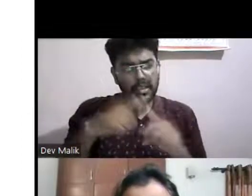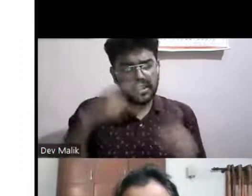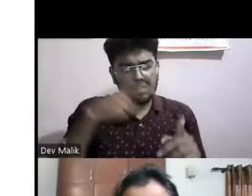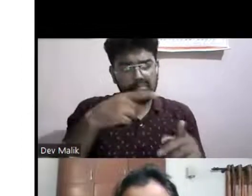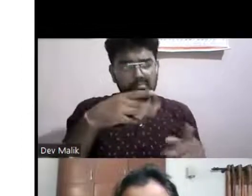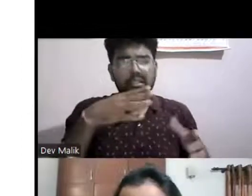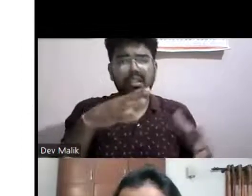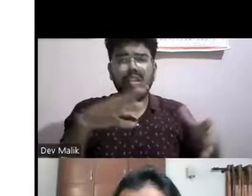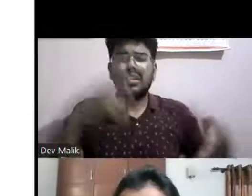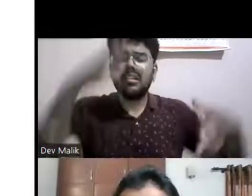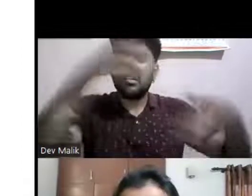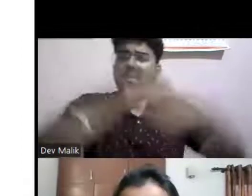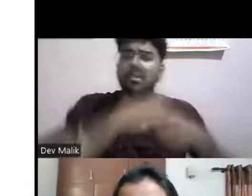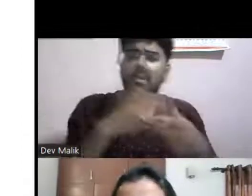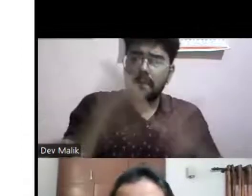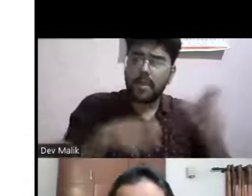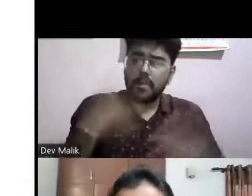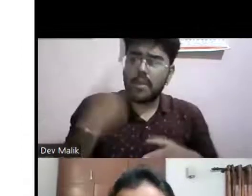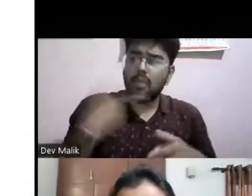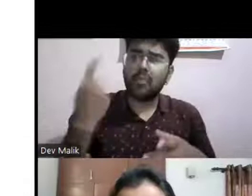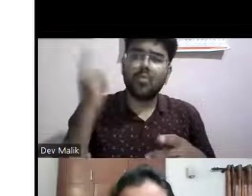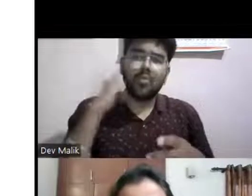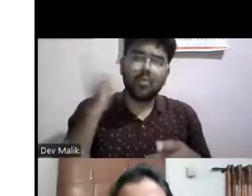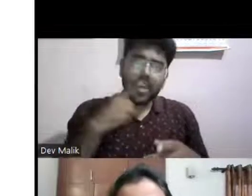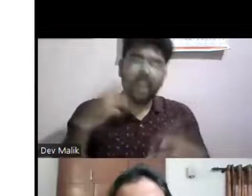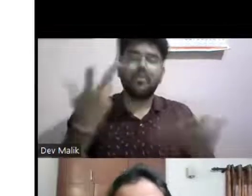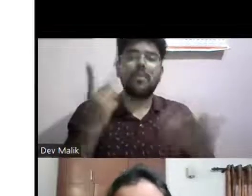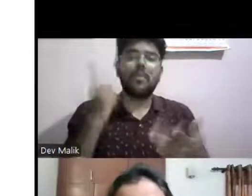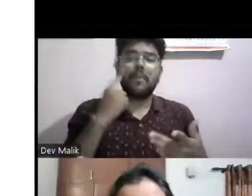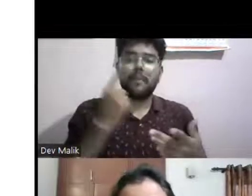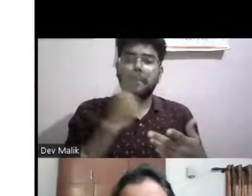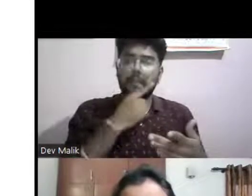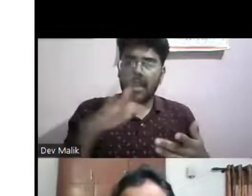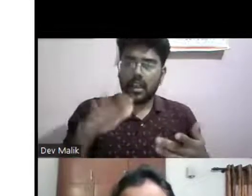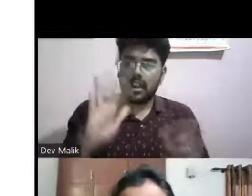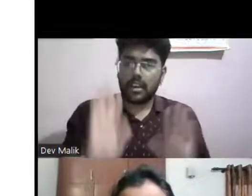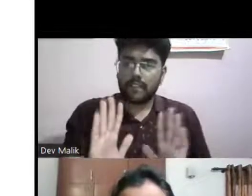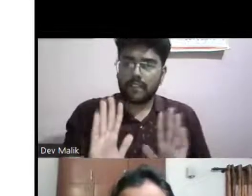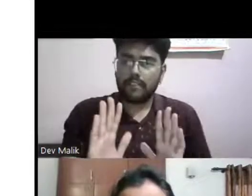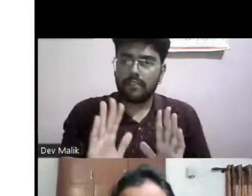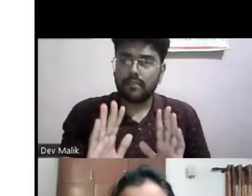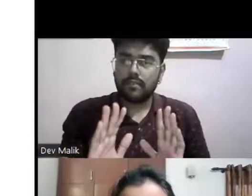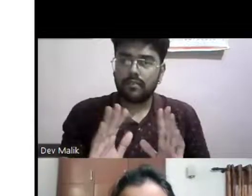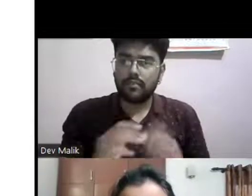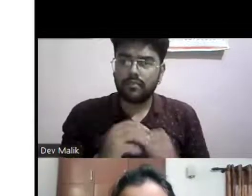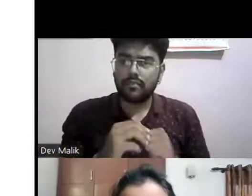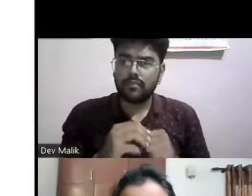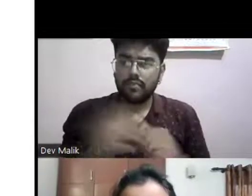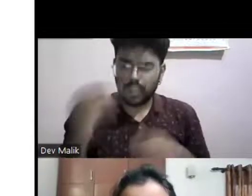people who are deaf, who are blind in the process of filmmaking?